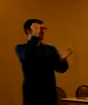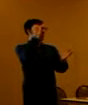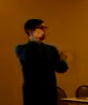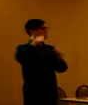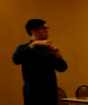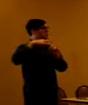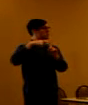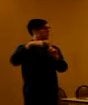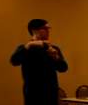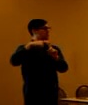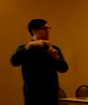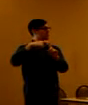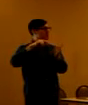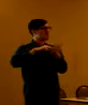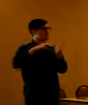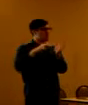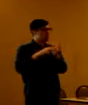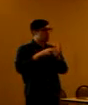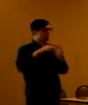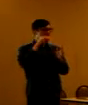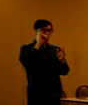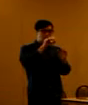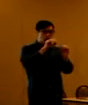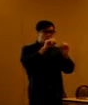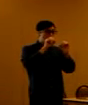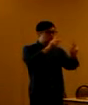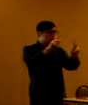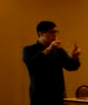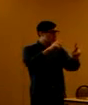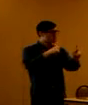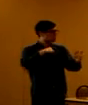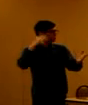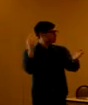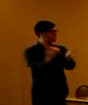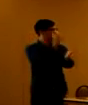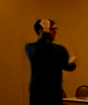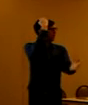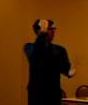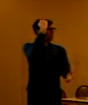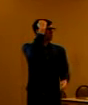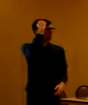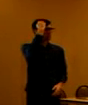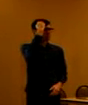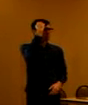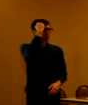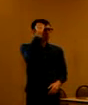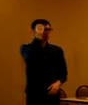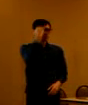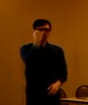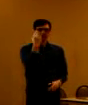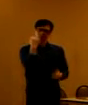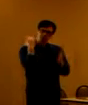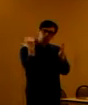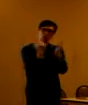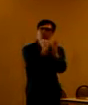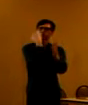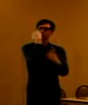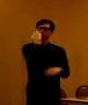This sign is a positive, like to grab up. It's like I'm going to grab the opportunity. I'm going to grasp